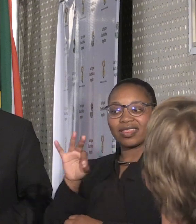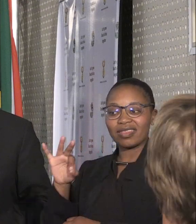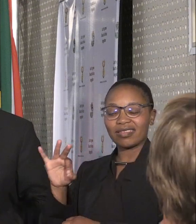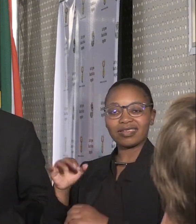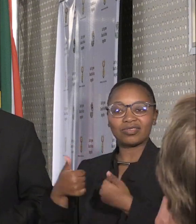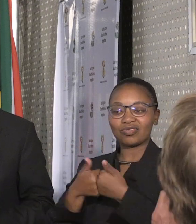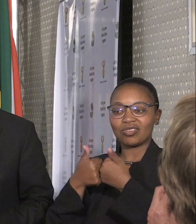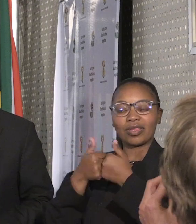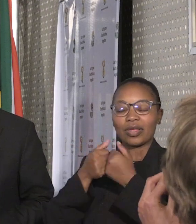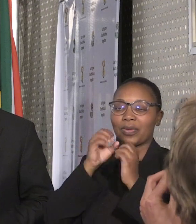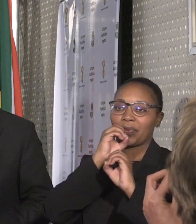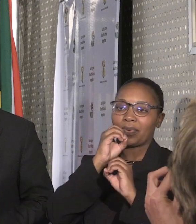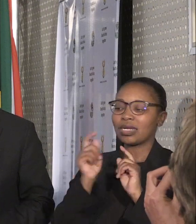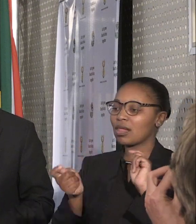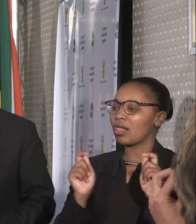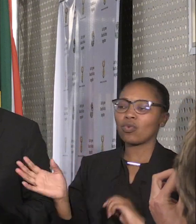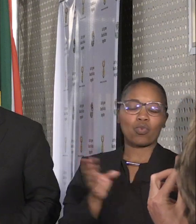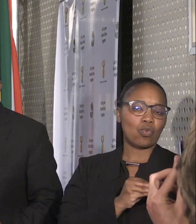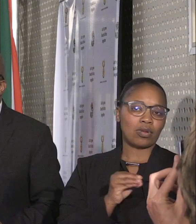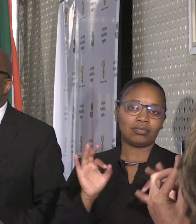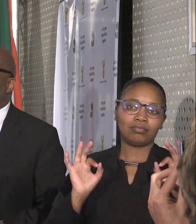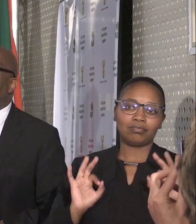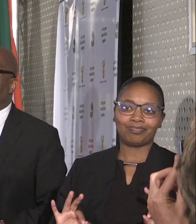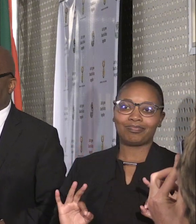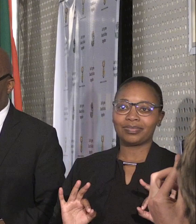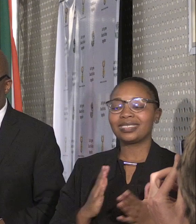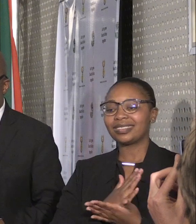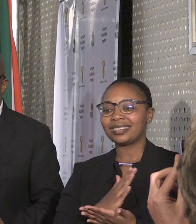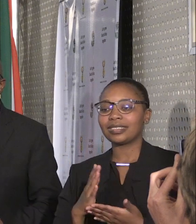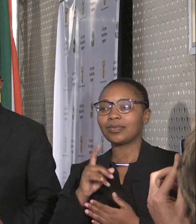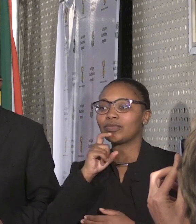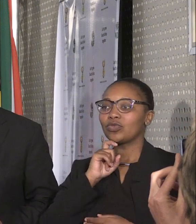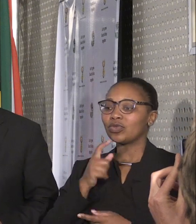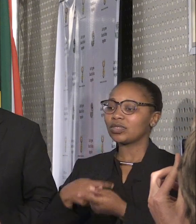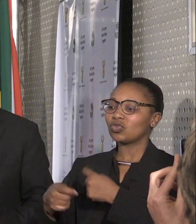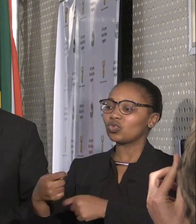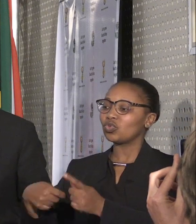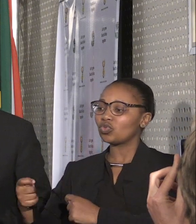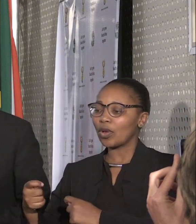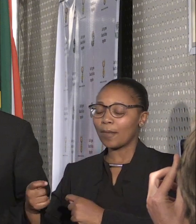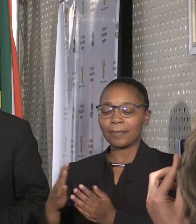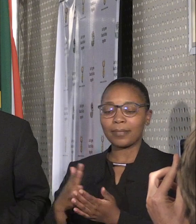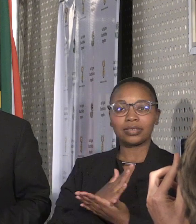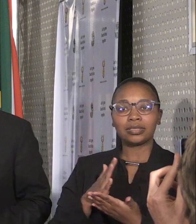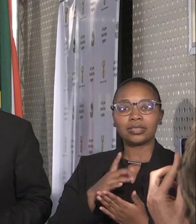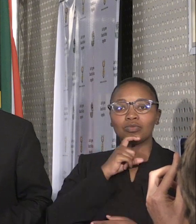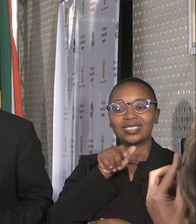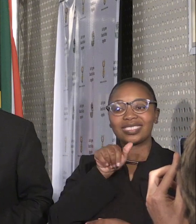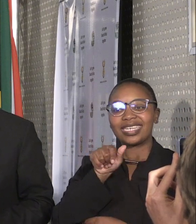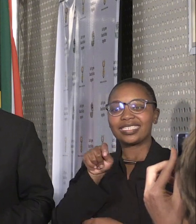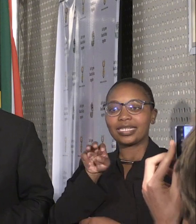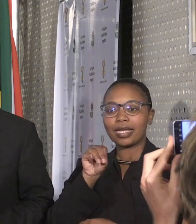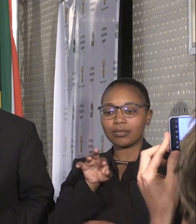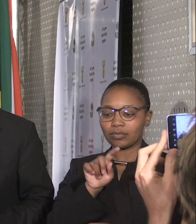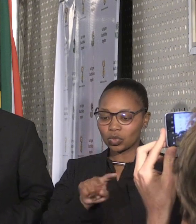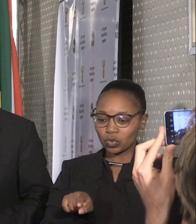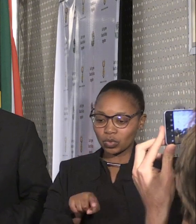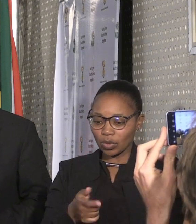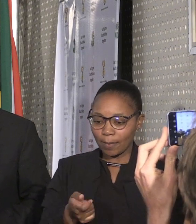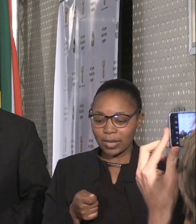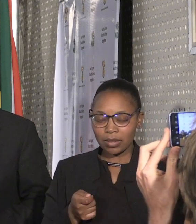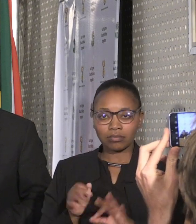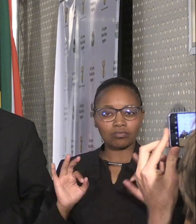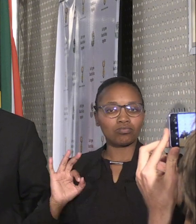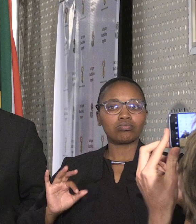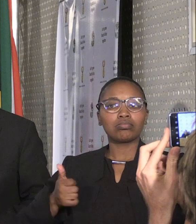systems, channels including ATMs and retailers. More than 4 million individuals were paid